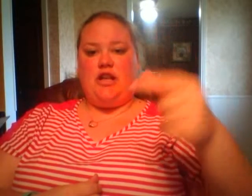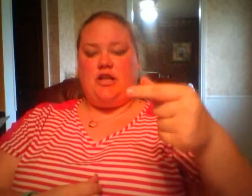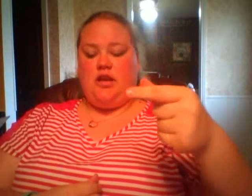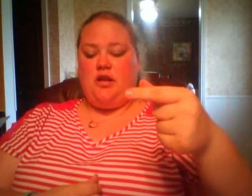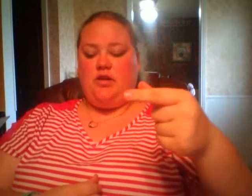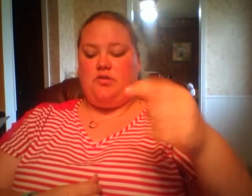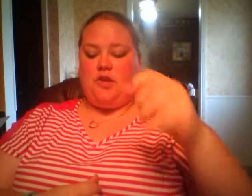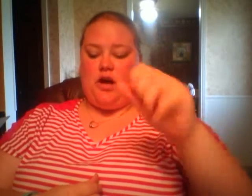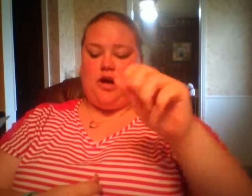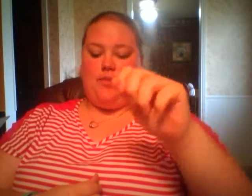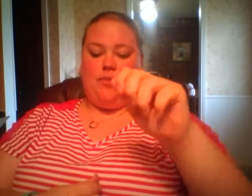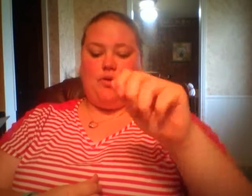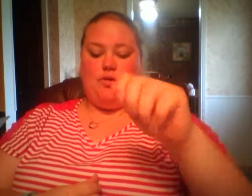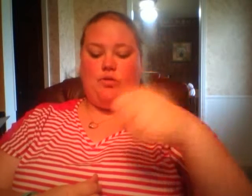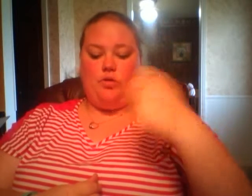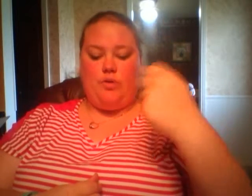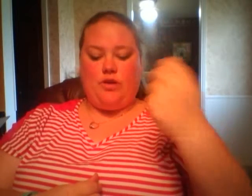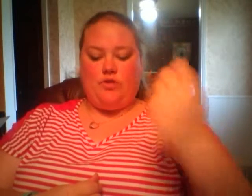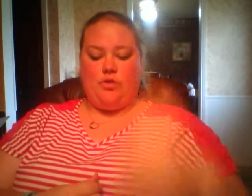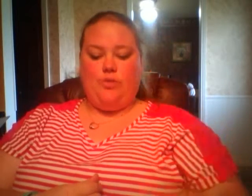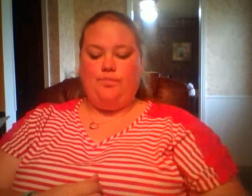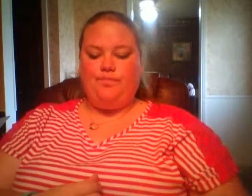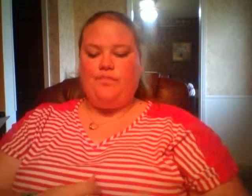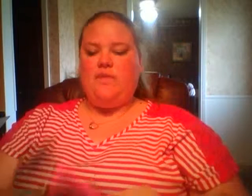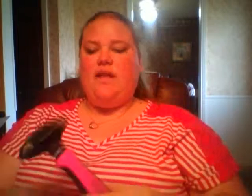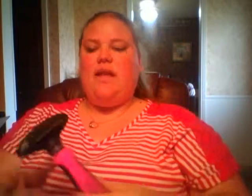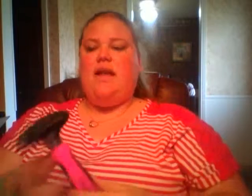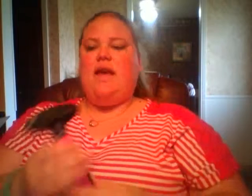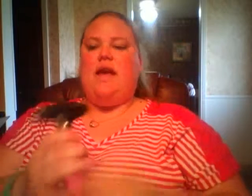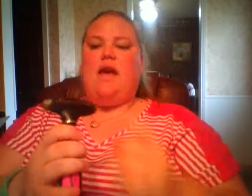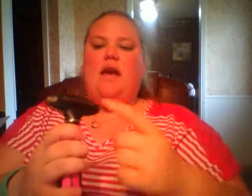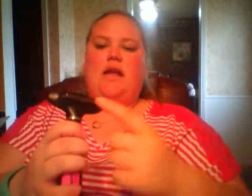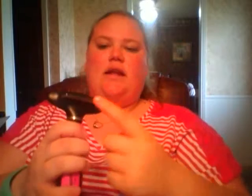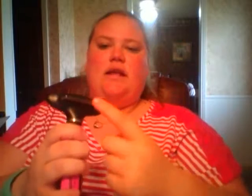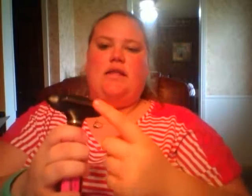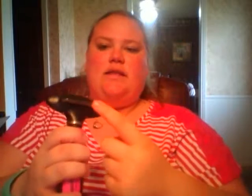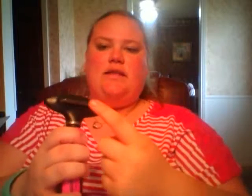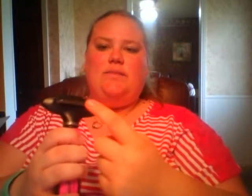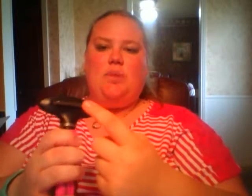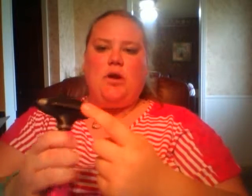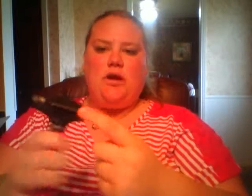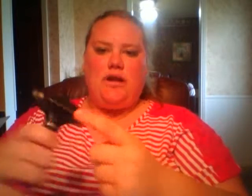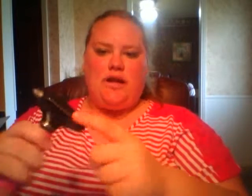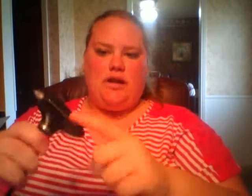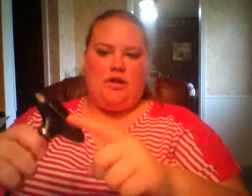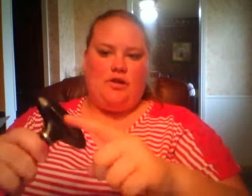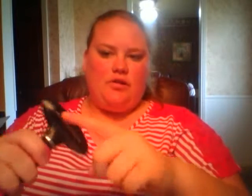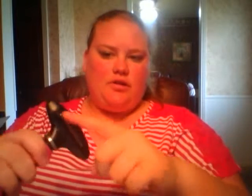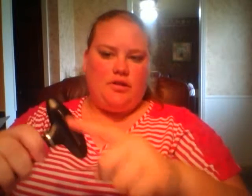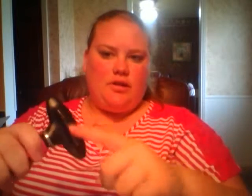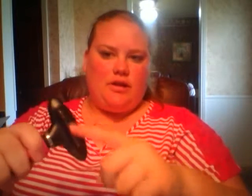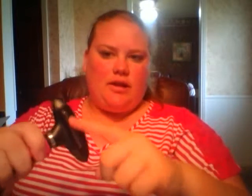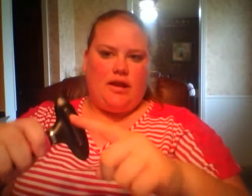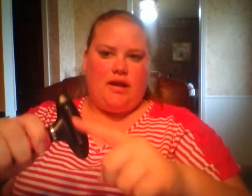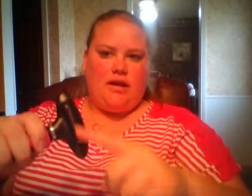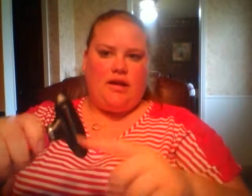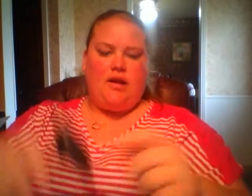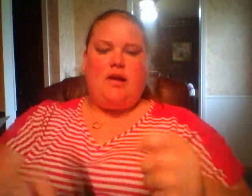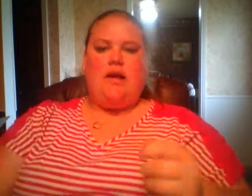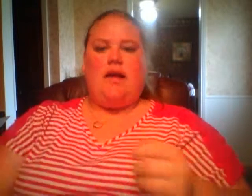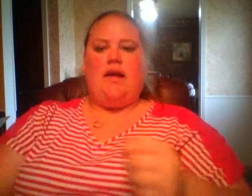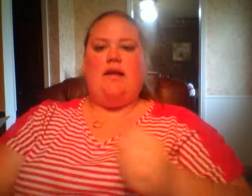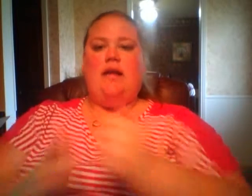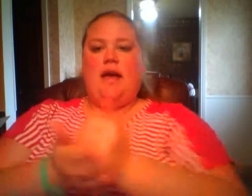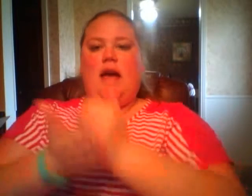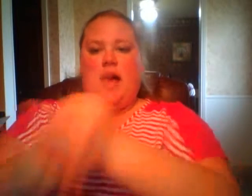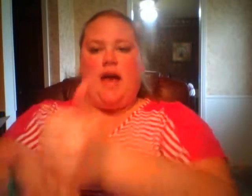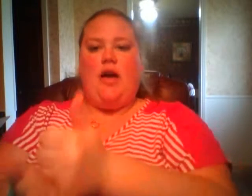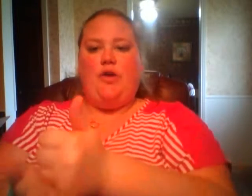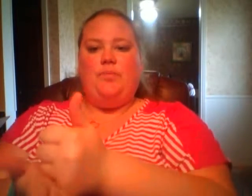de-shedding grooming tool. And this part here, it